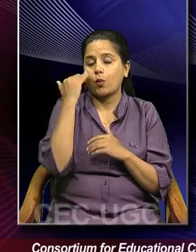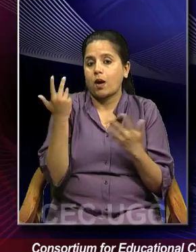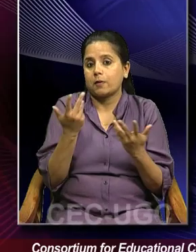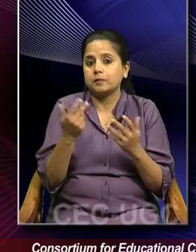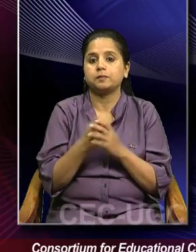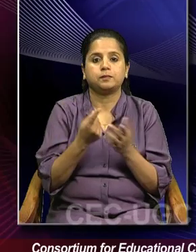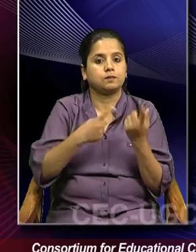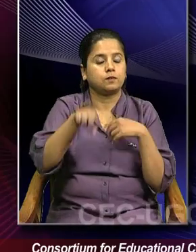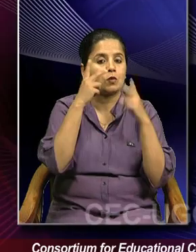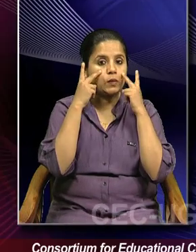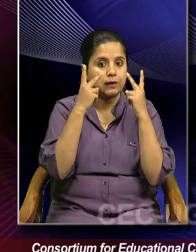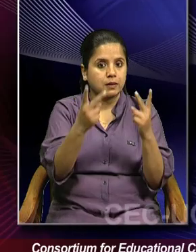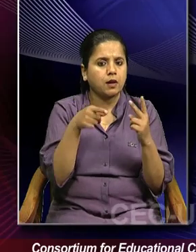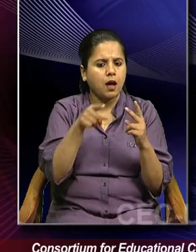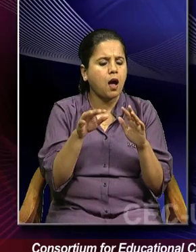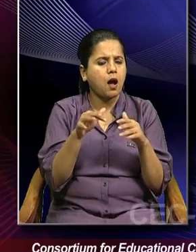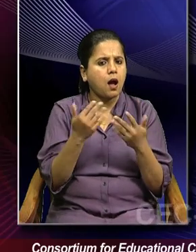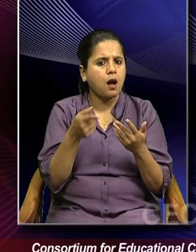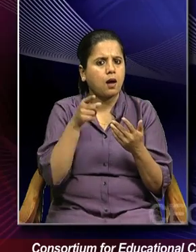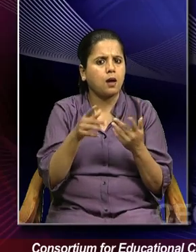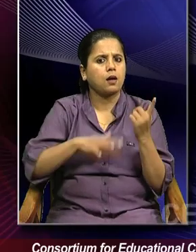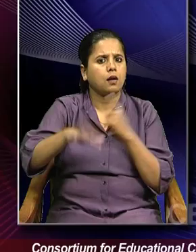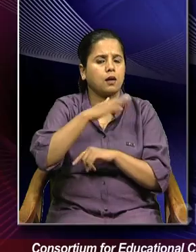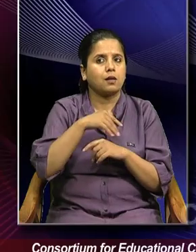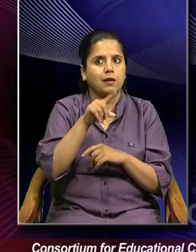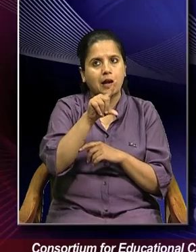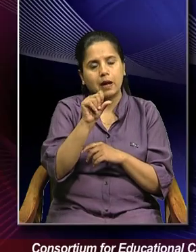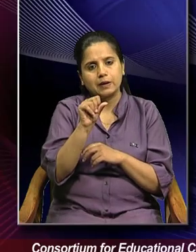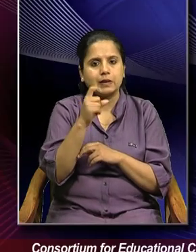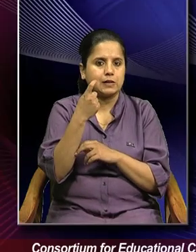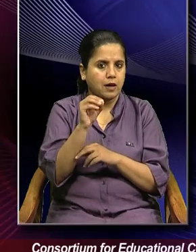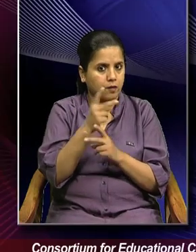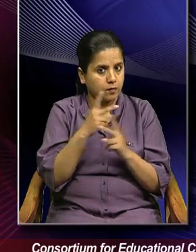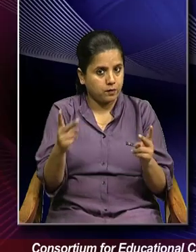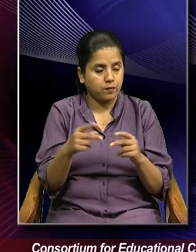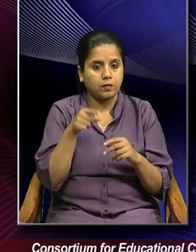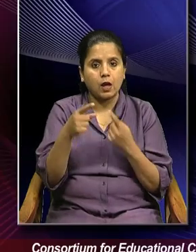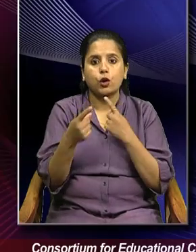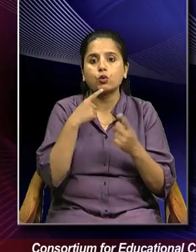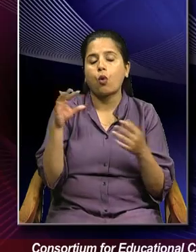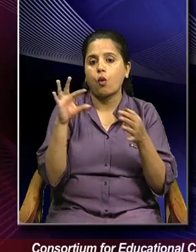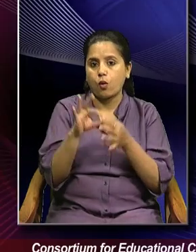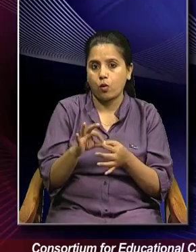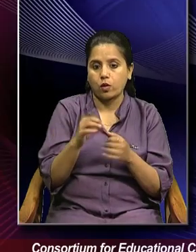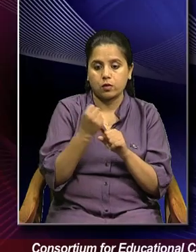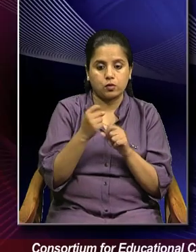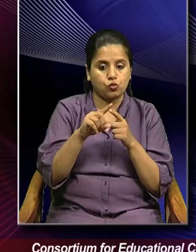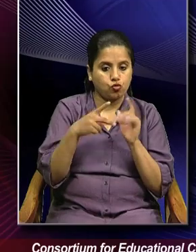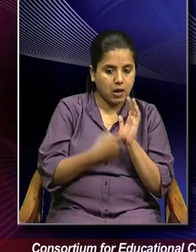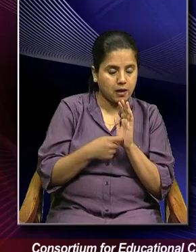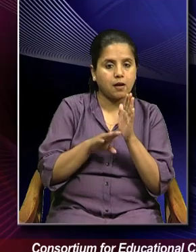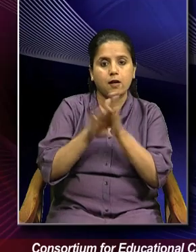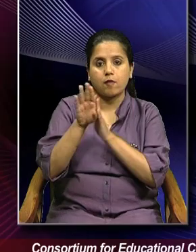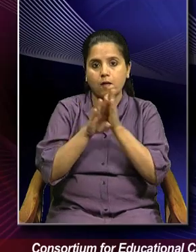when we look at that how it was the era of 1970s that talked about gender and development